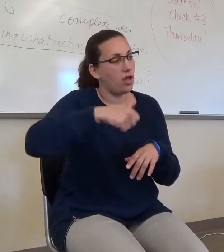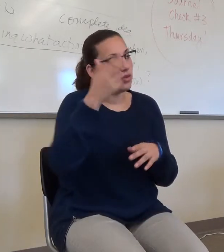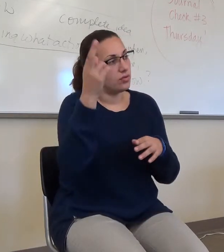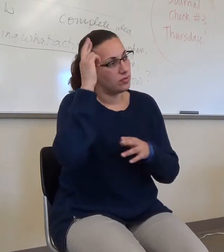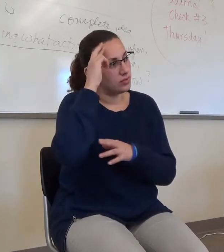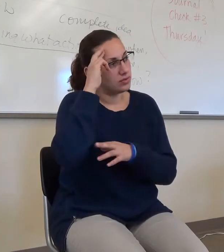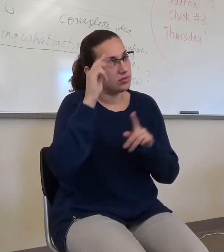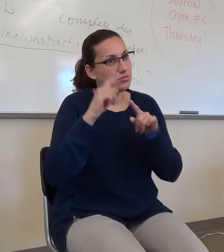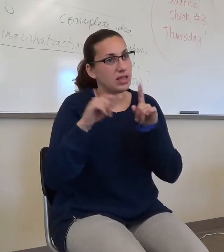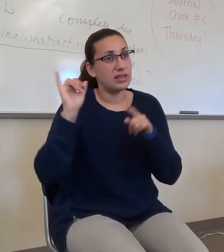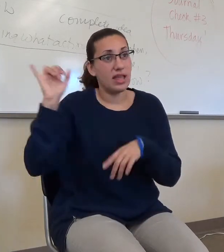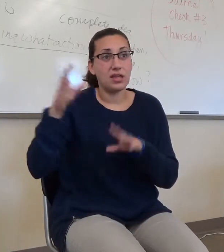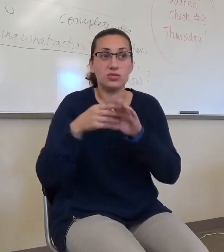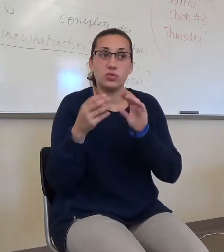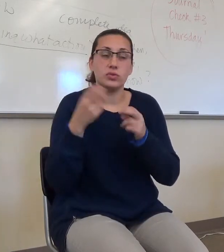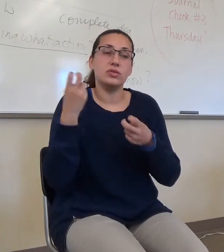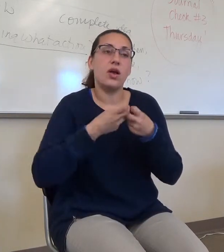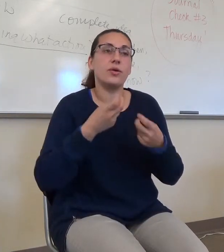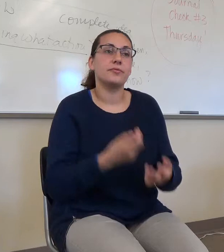tricky. The main, I'll just tell you, the